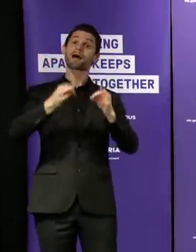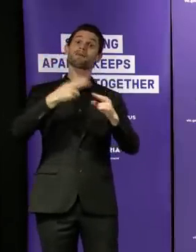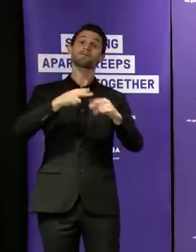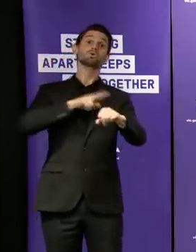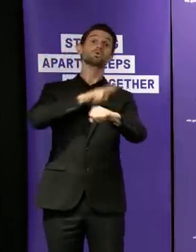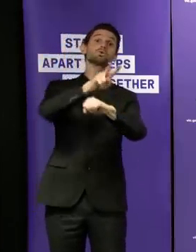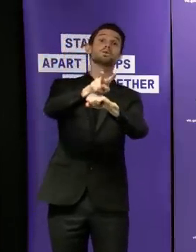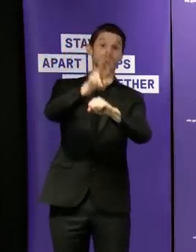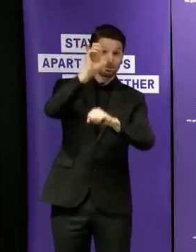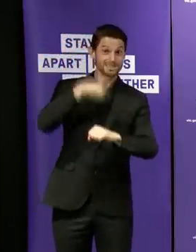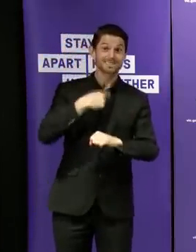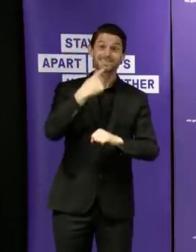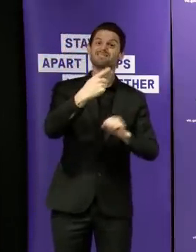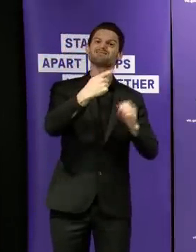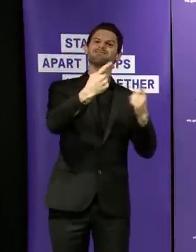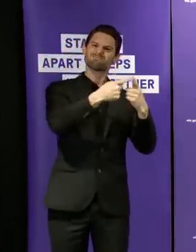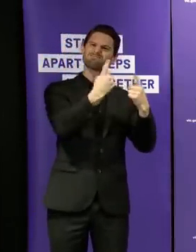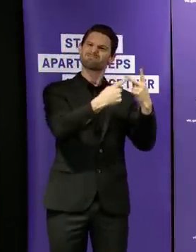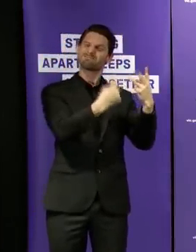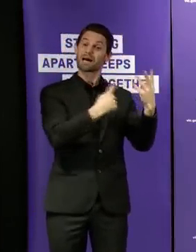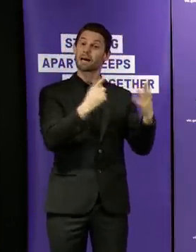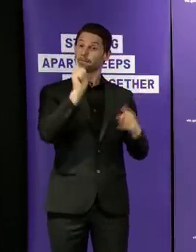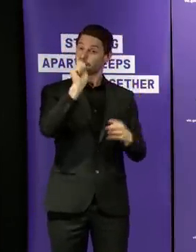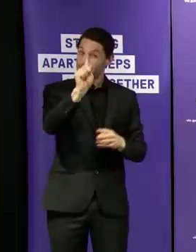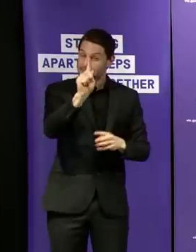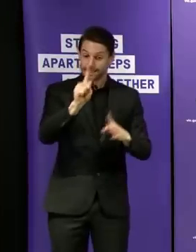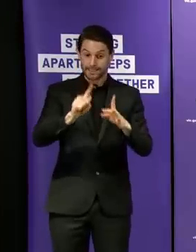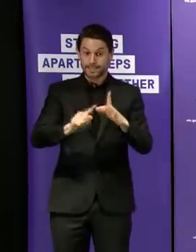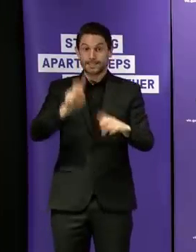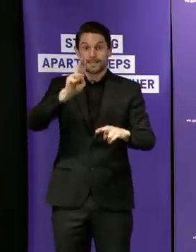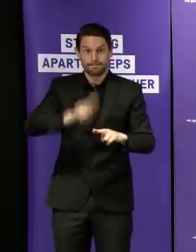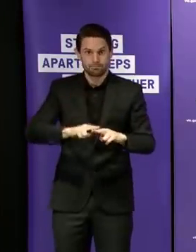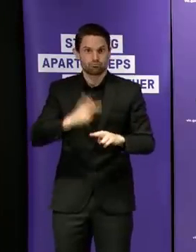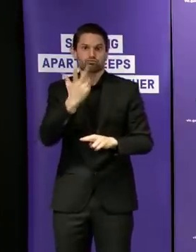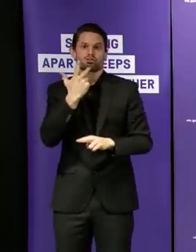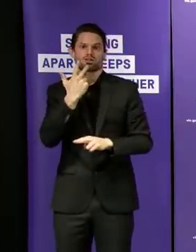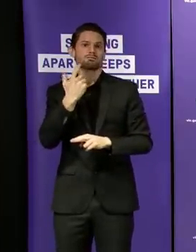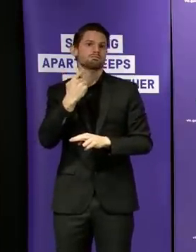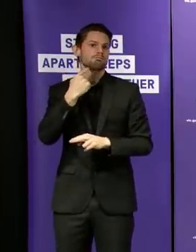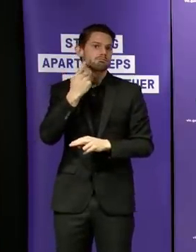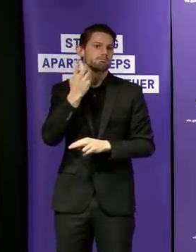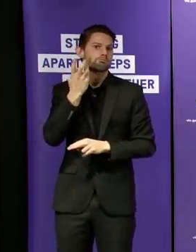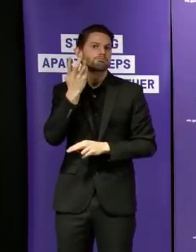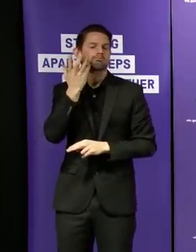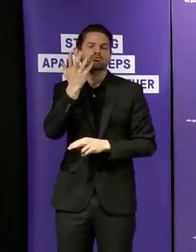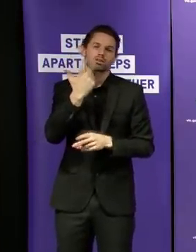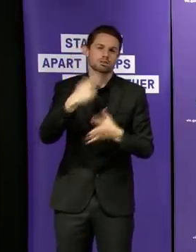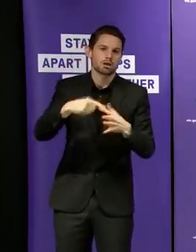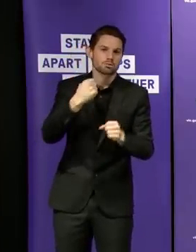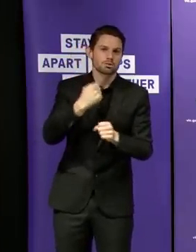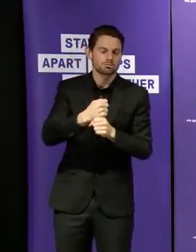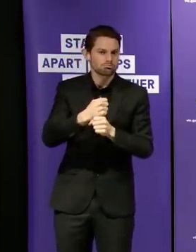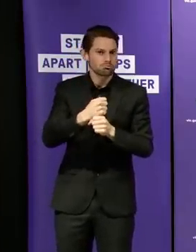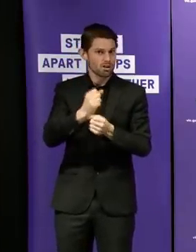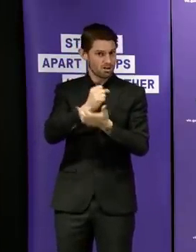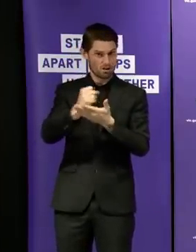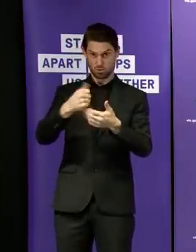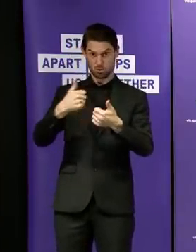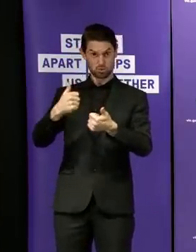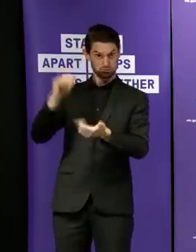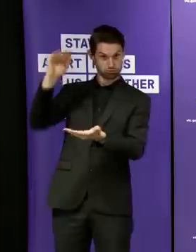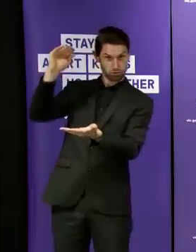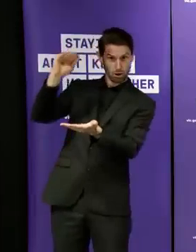However, if through the course of this week we see further low